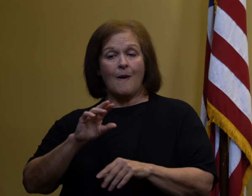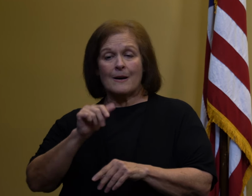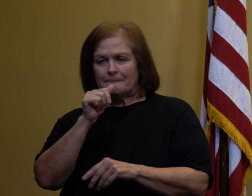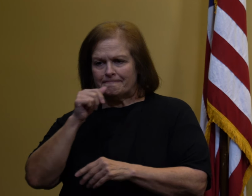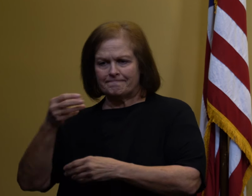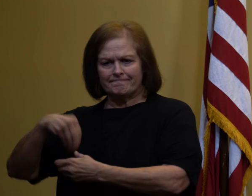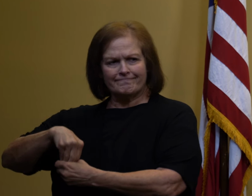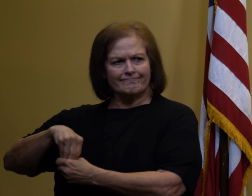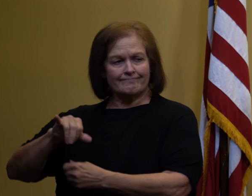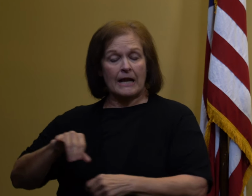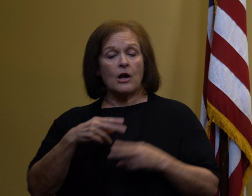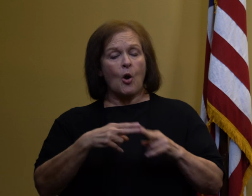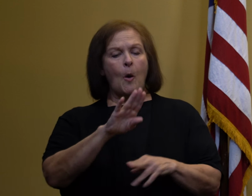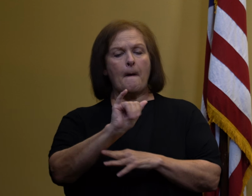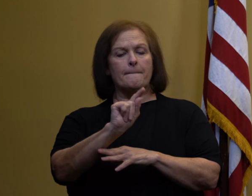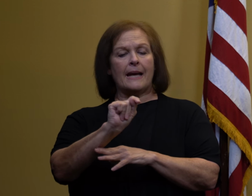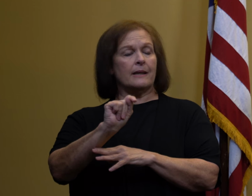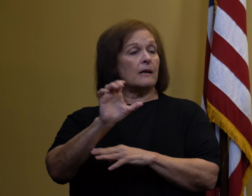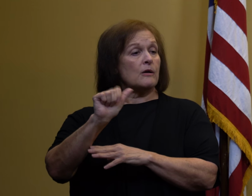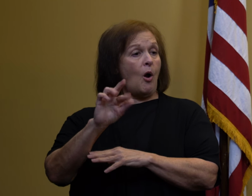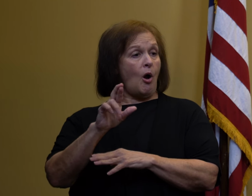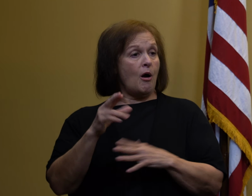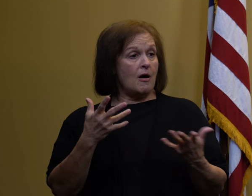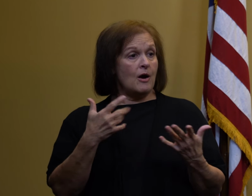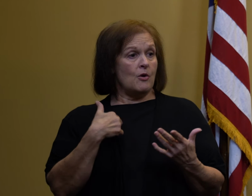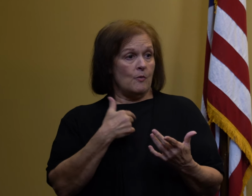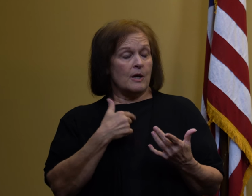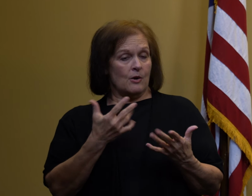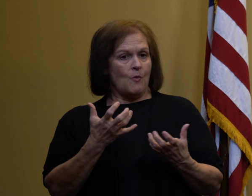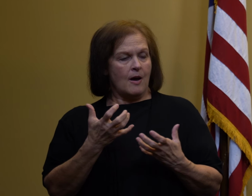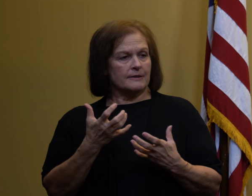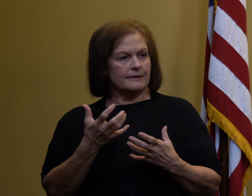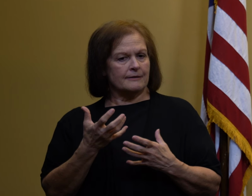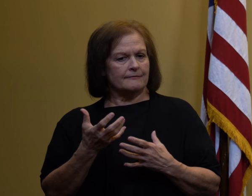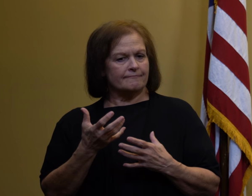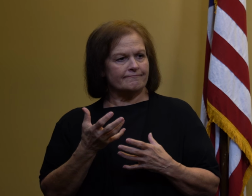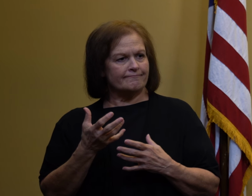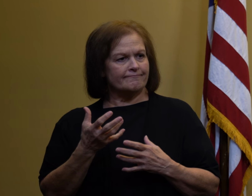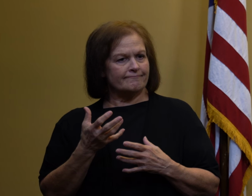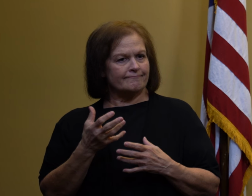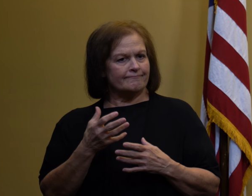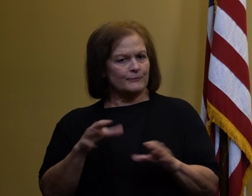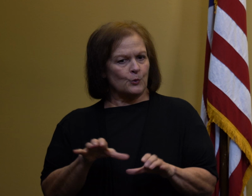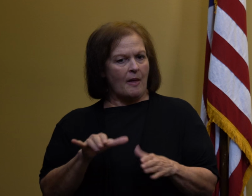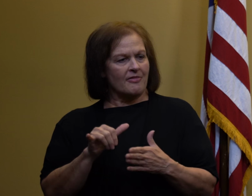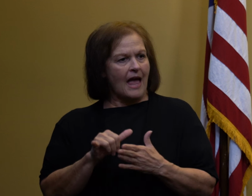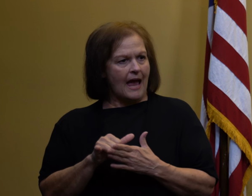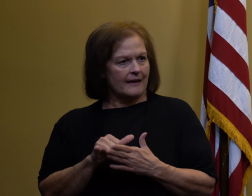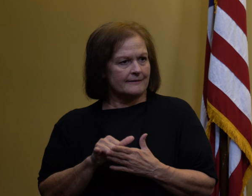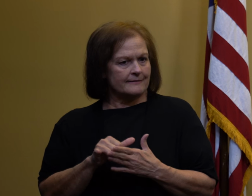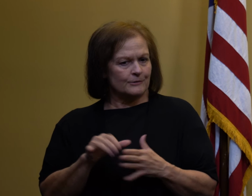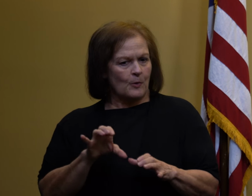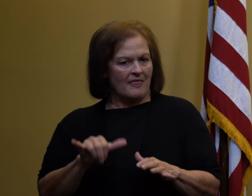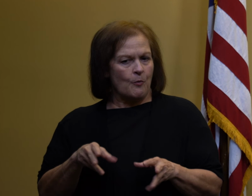that? Sure. So the bait car, we are wanting to embrace that innovative approach